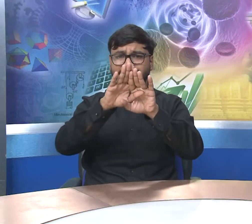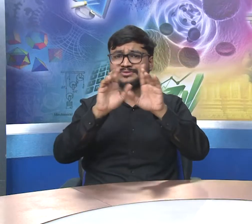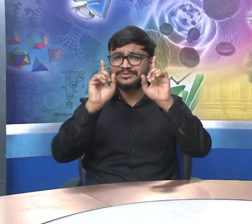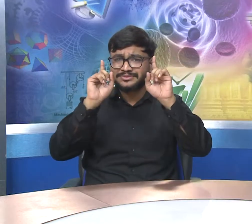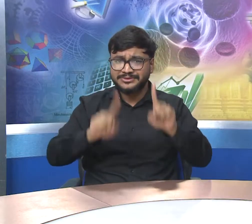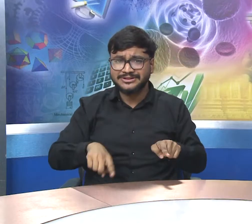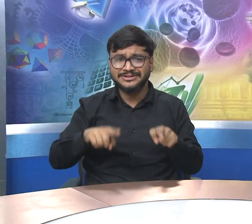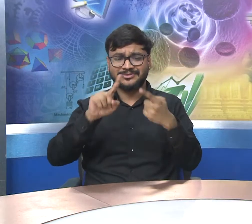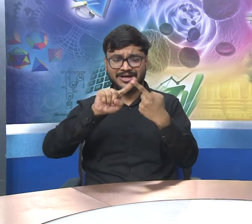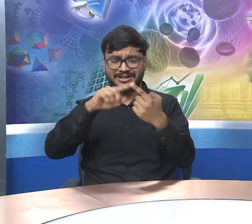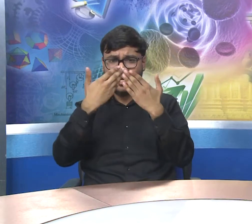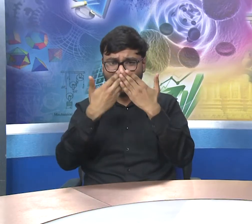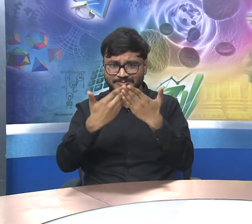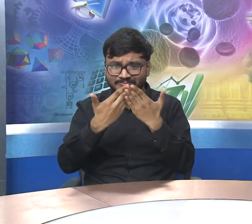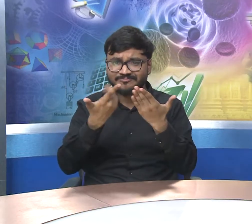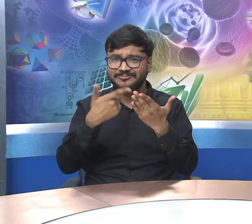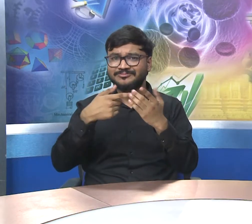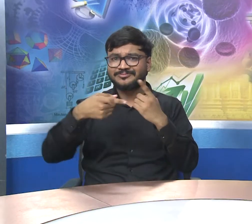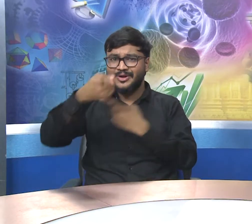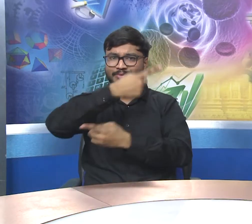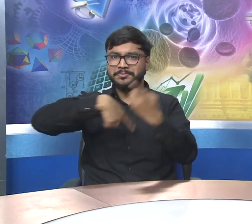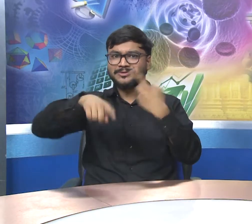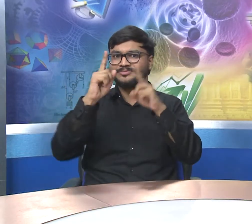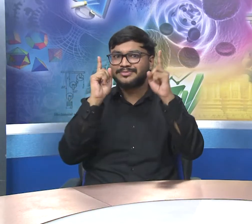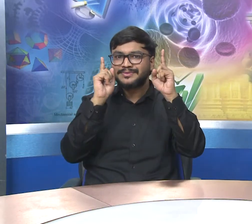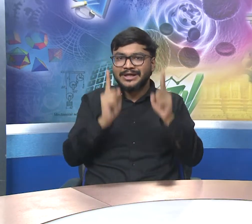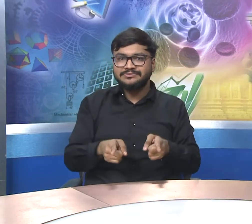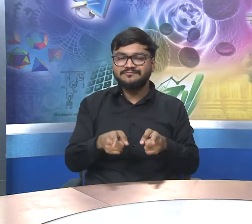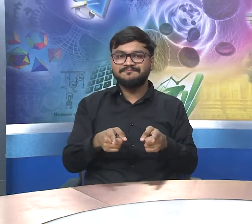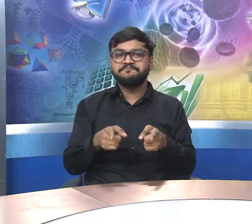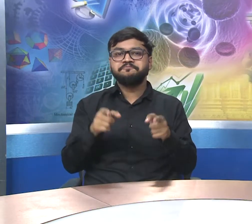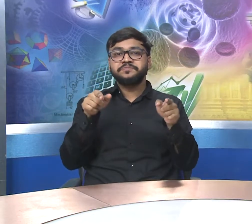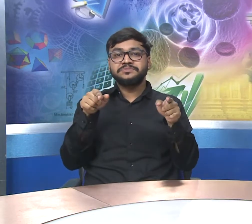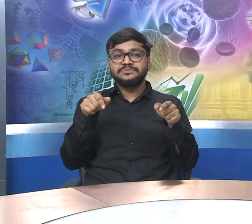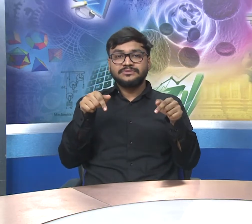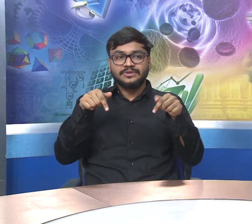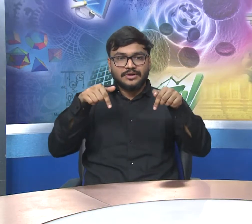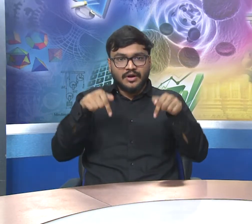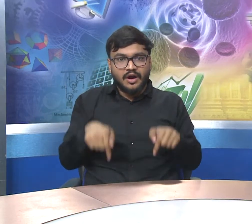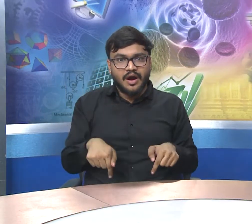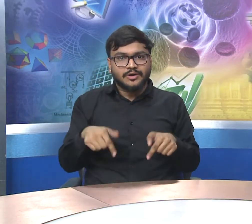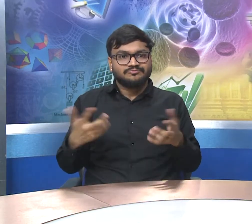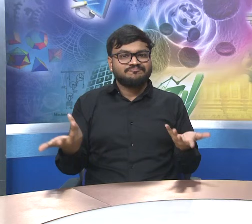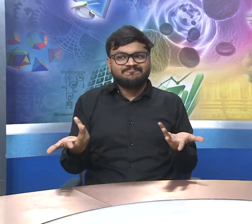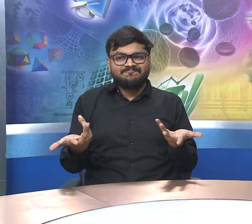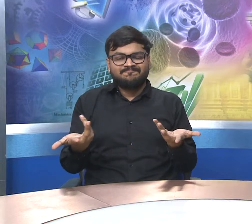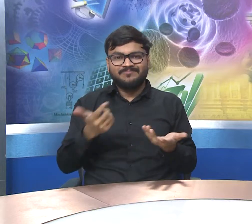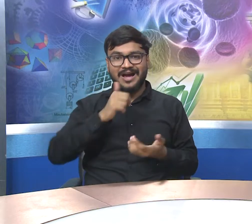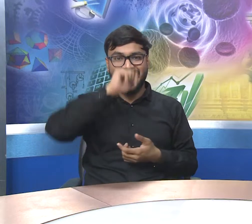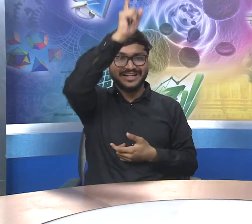Dissemination of standard varieties in usually closely linked with formal